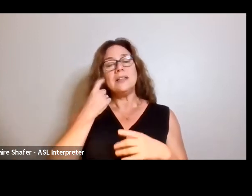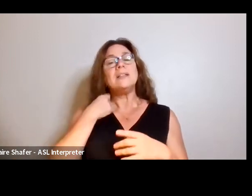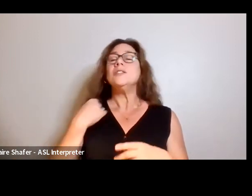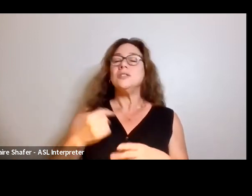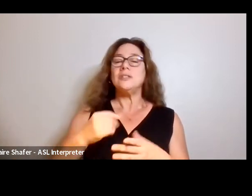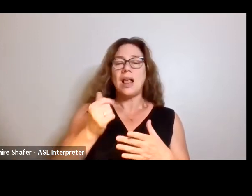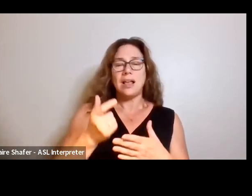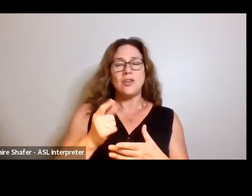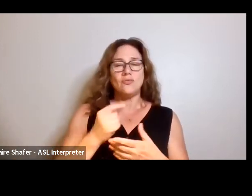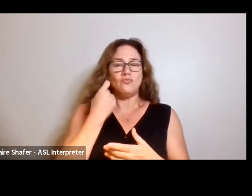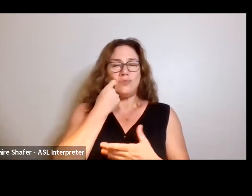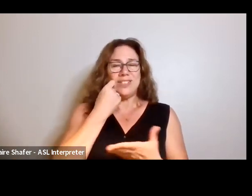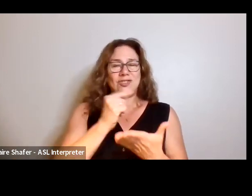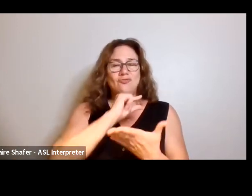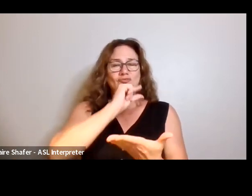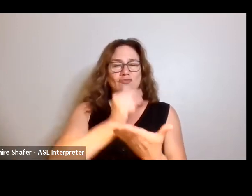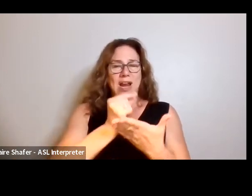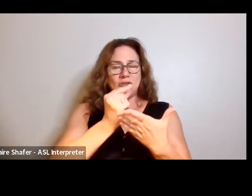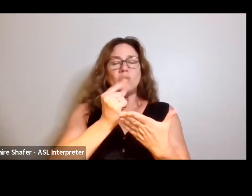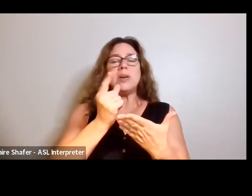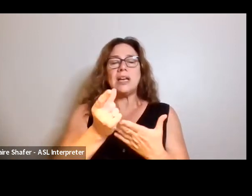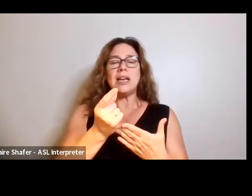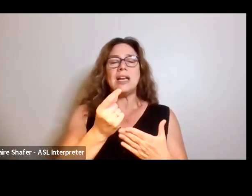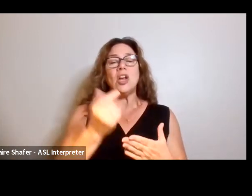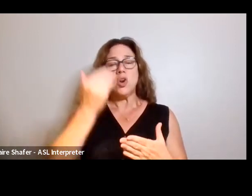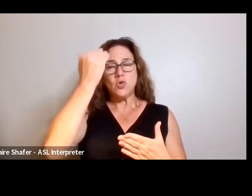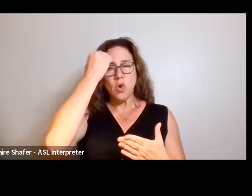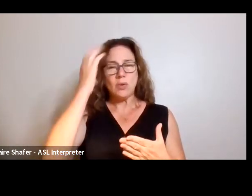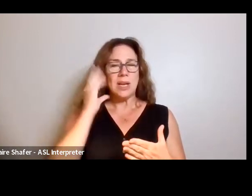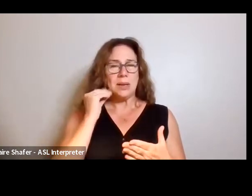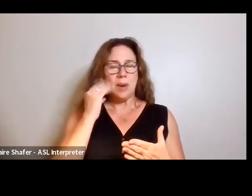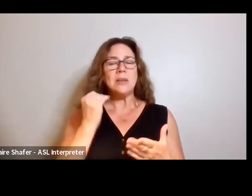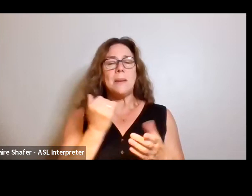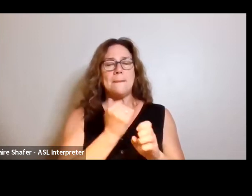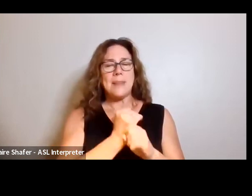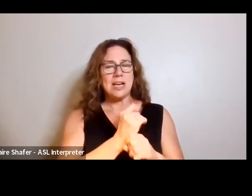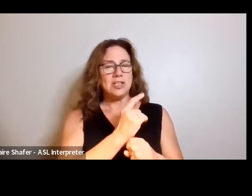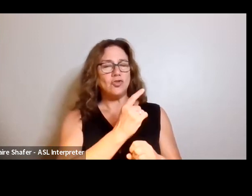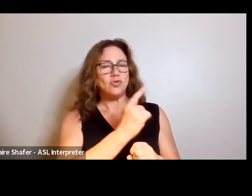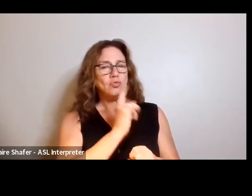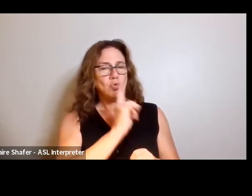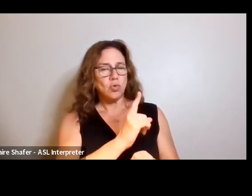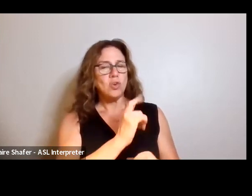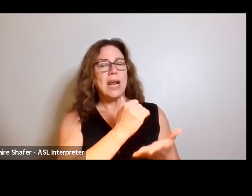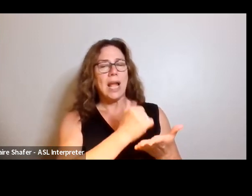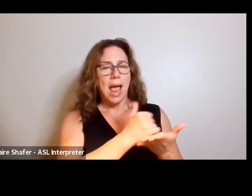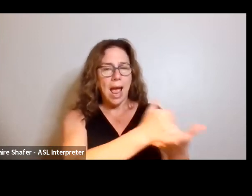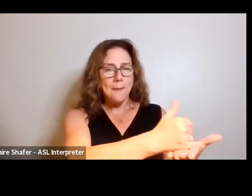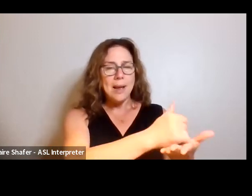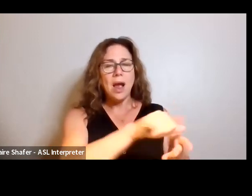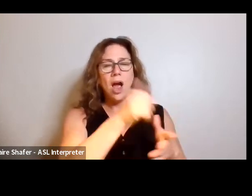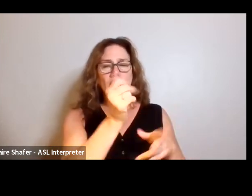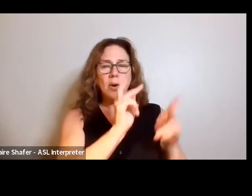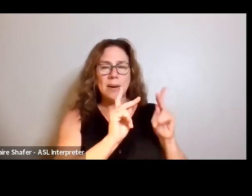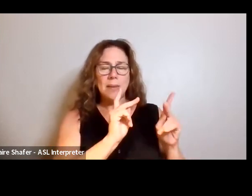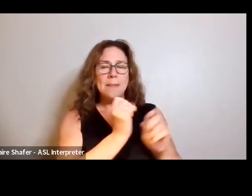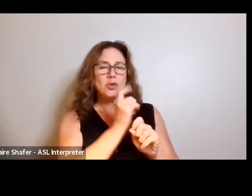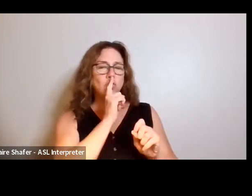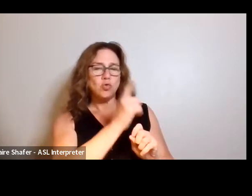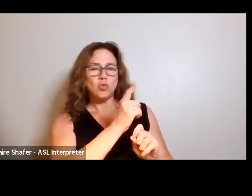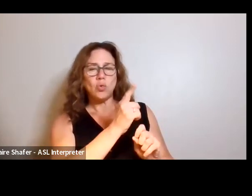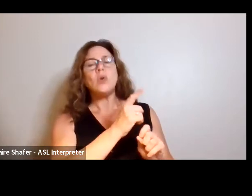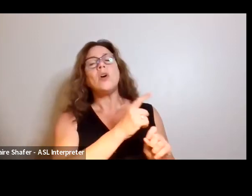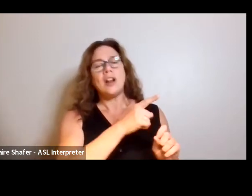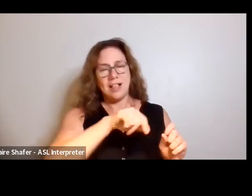the experience of making sure that you are helping out others so that they are just as successful as you